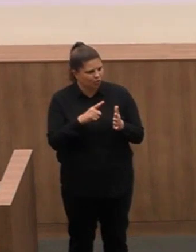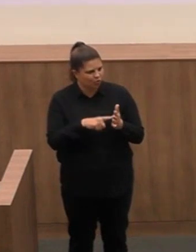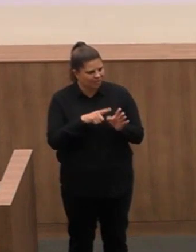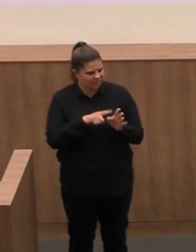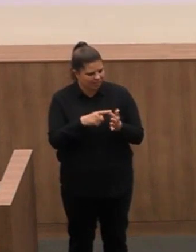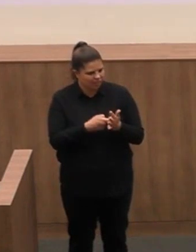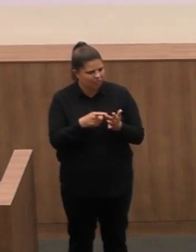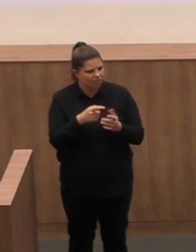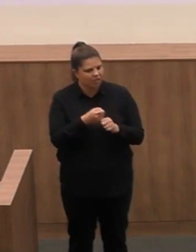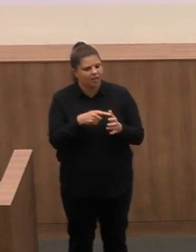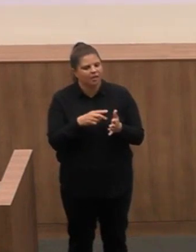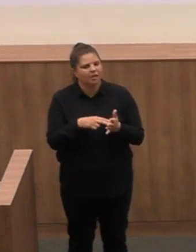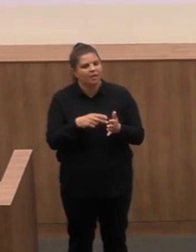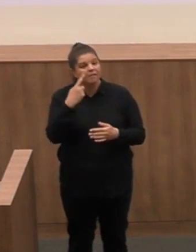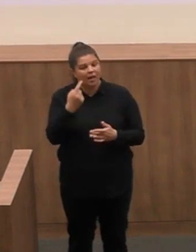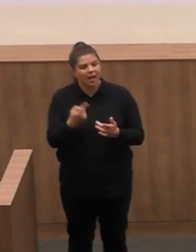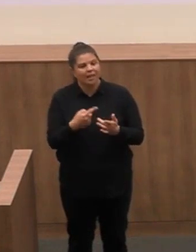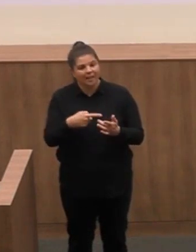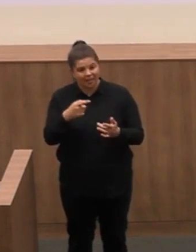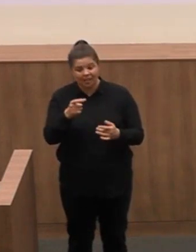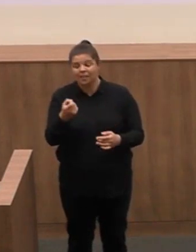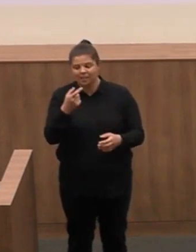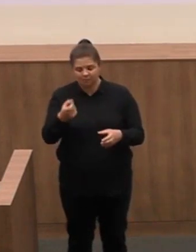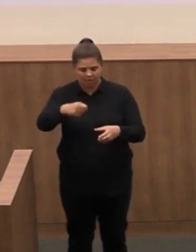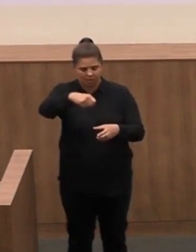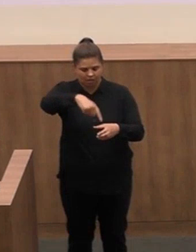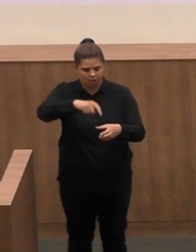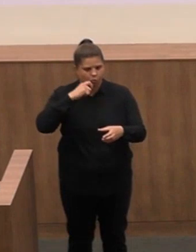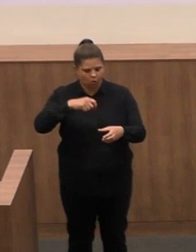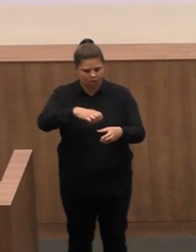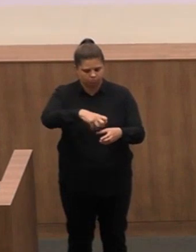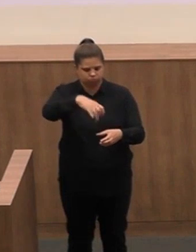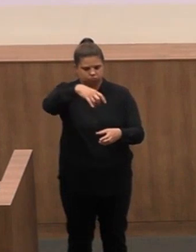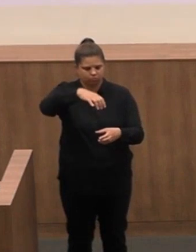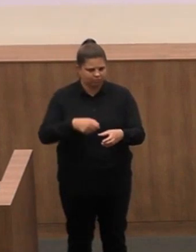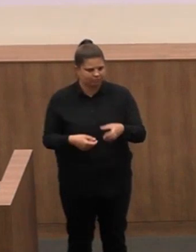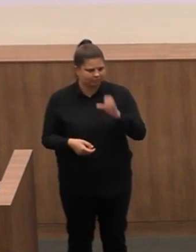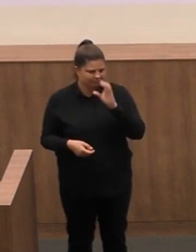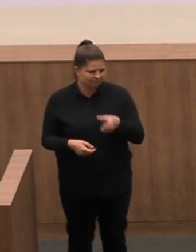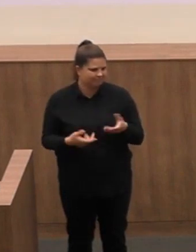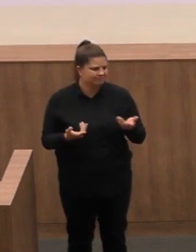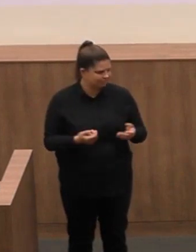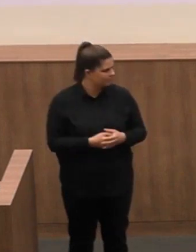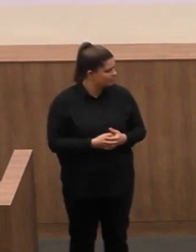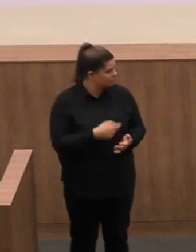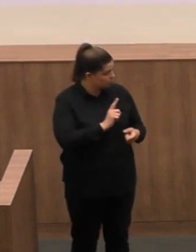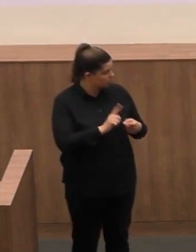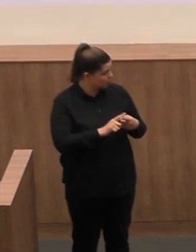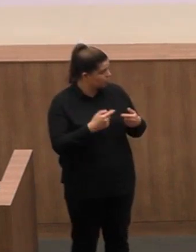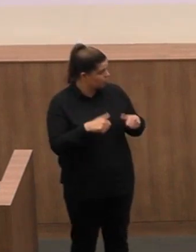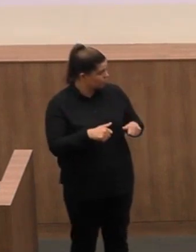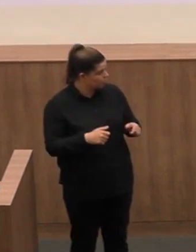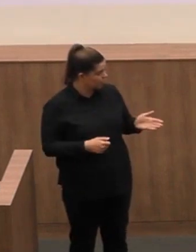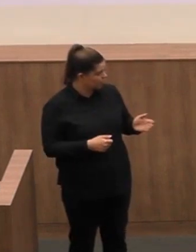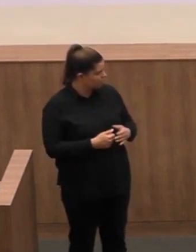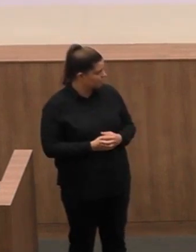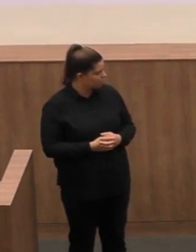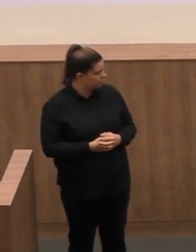some that were effervescent, that turned into the water. So Sam, do you still use those ones? Are they good for